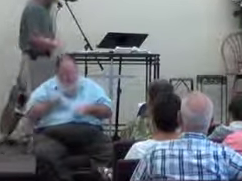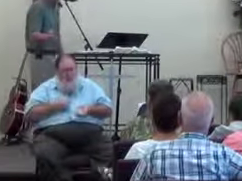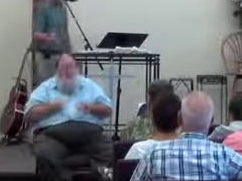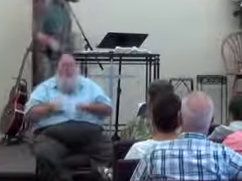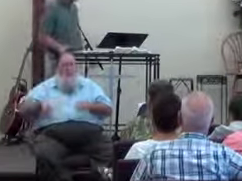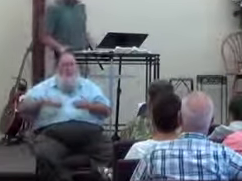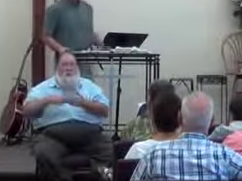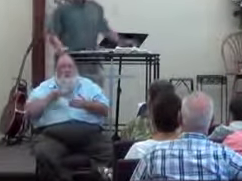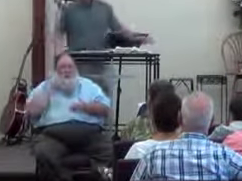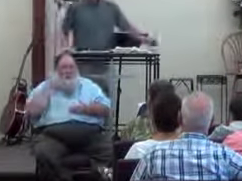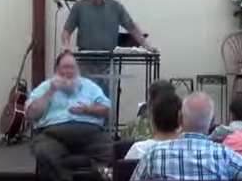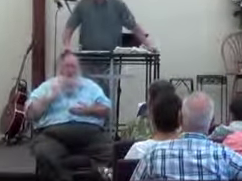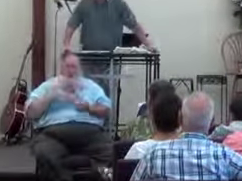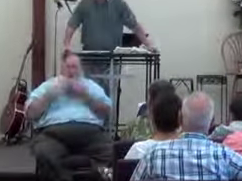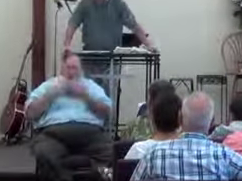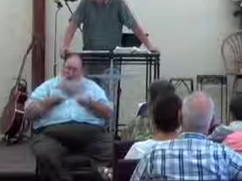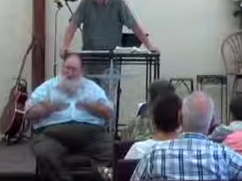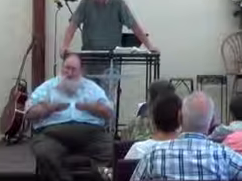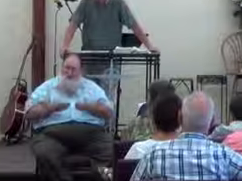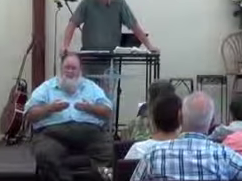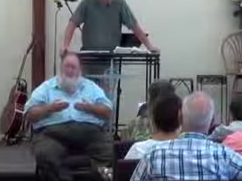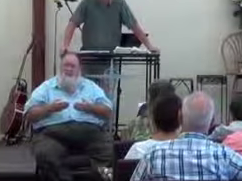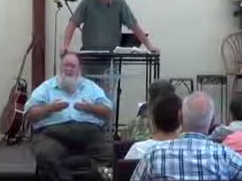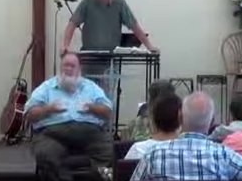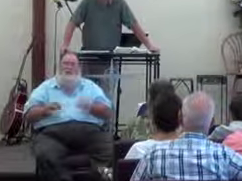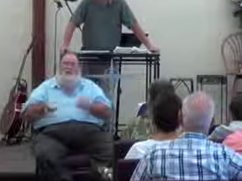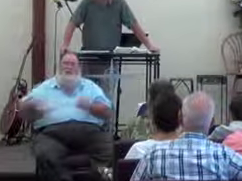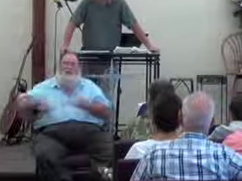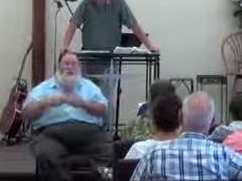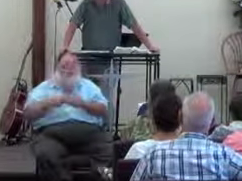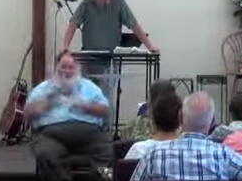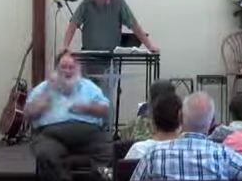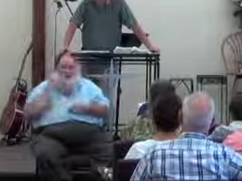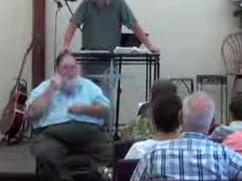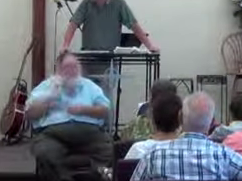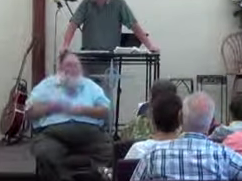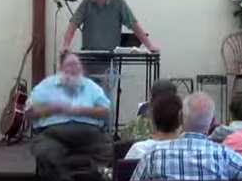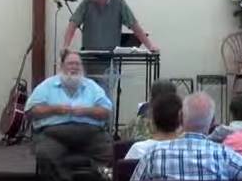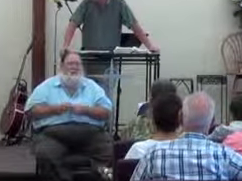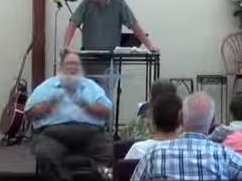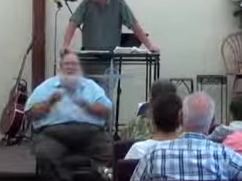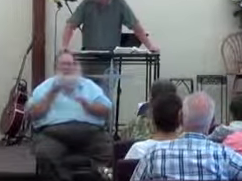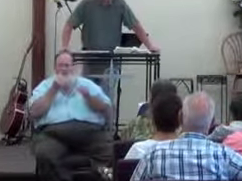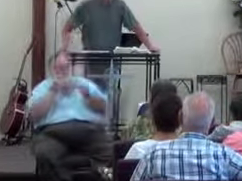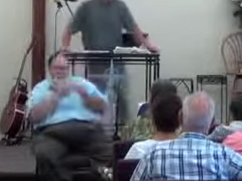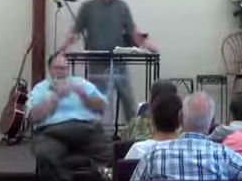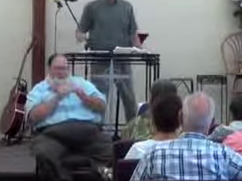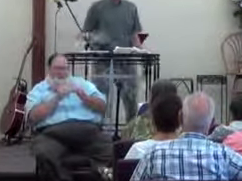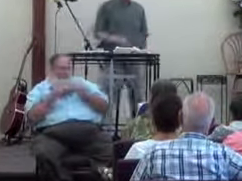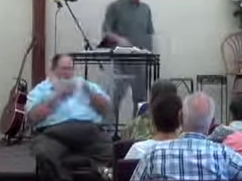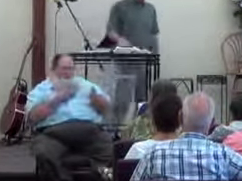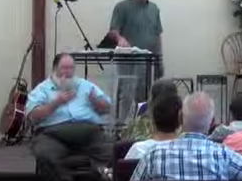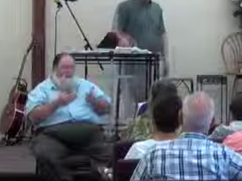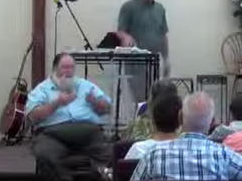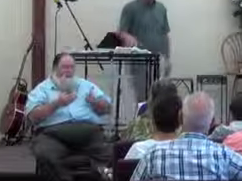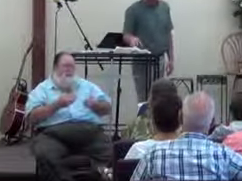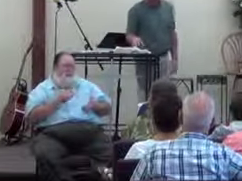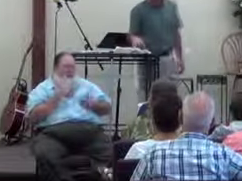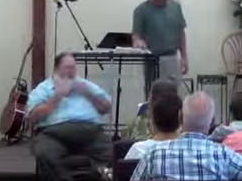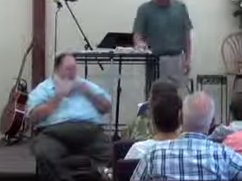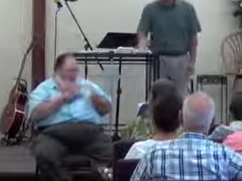her. So he got home and he went up to her and he kissed her and hugged her and spun her around and said, thank you, thank you, thank you. And she